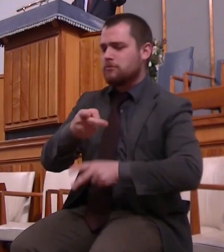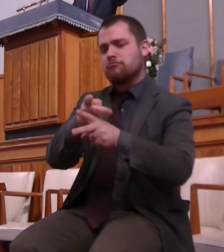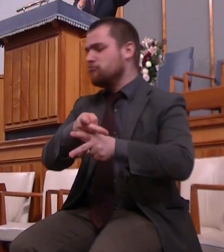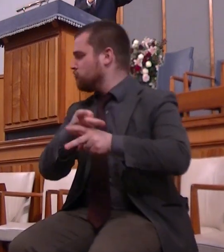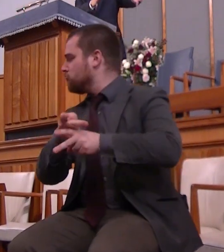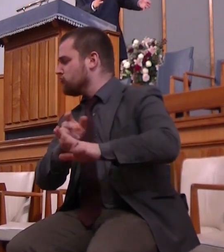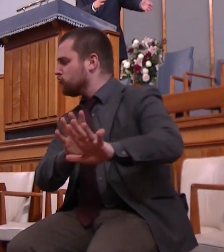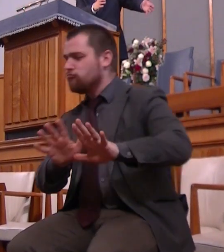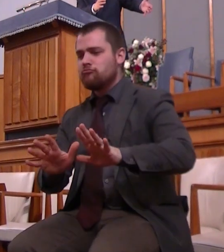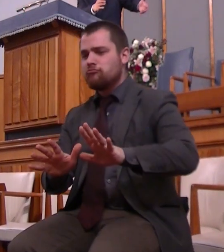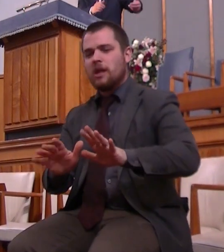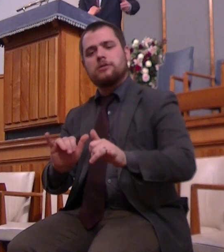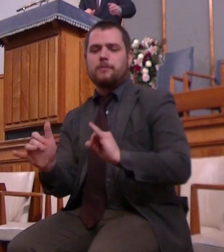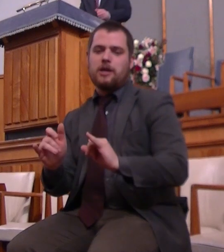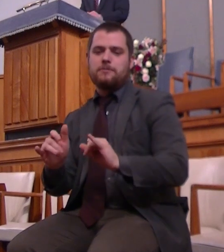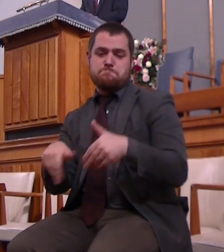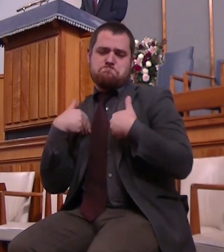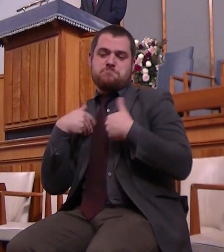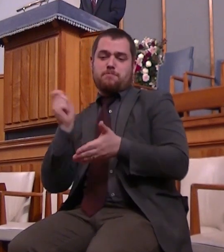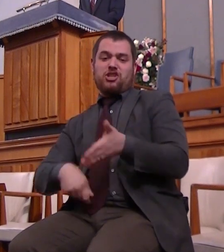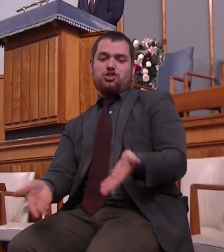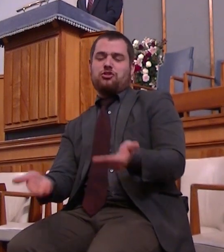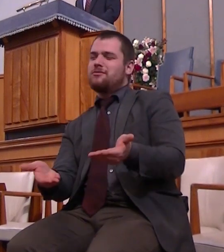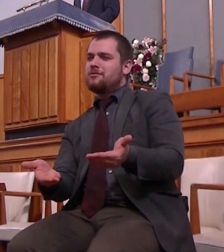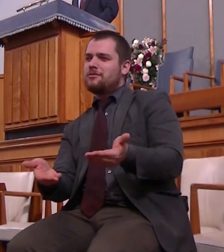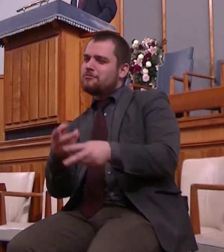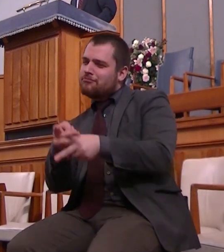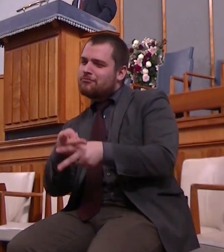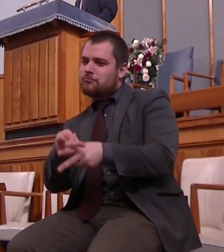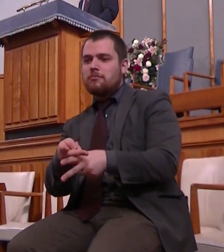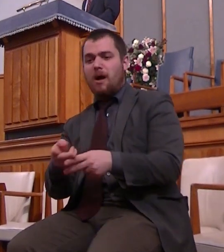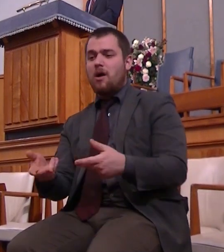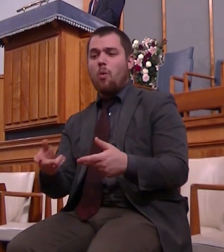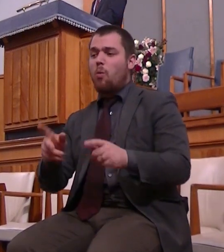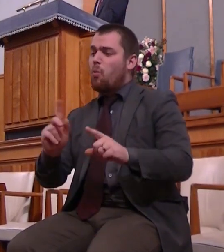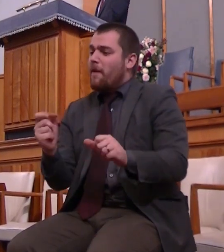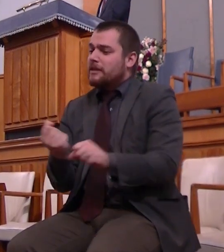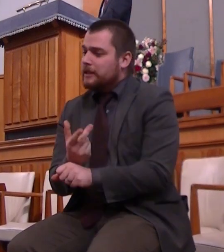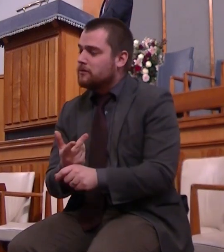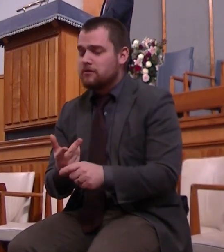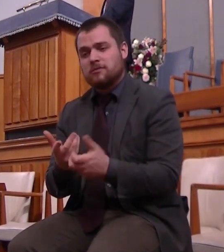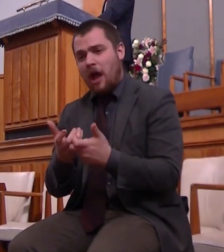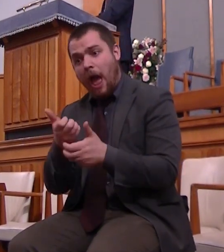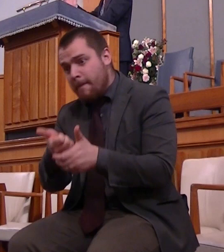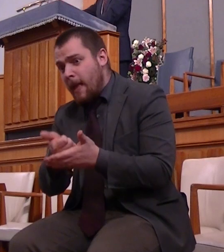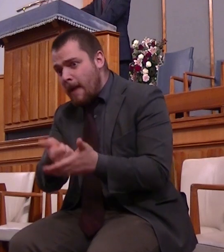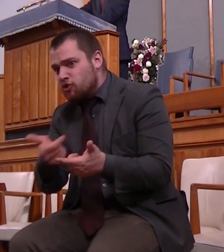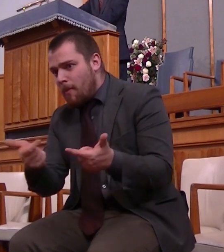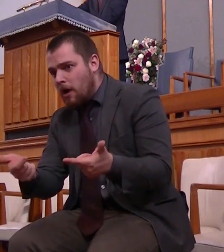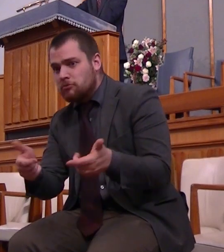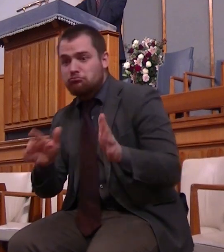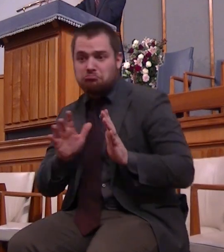times, and exposed them to punishments at other times. And no matter what he did with them and for them, with